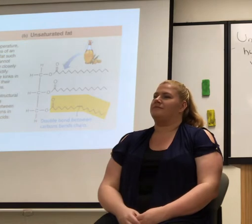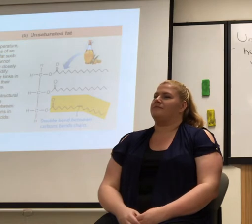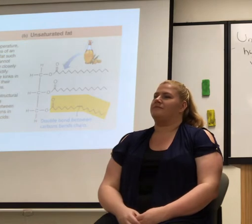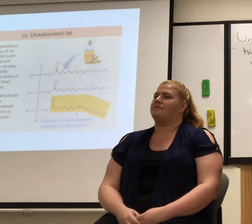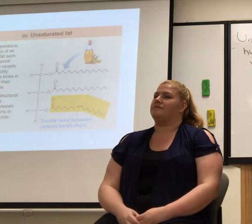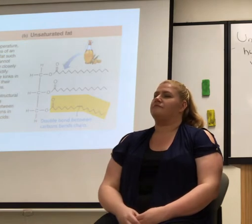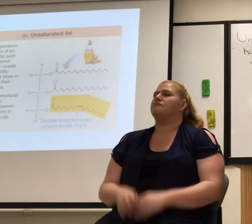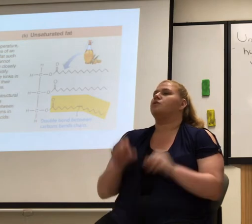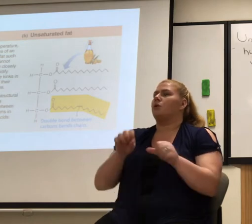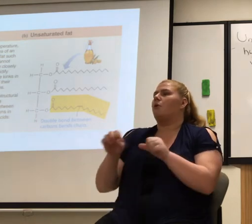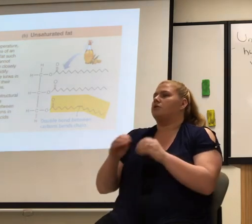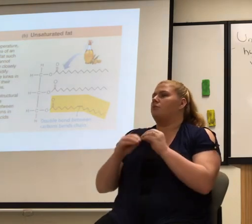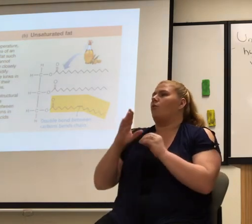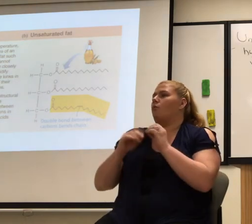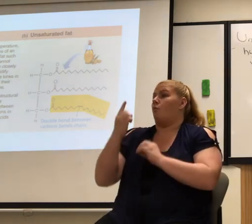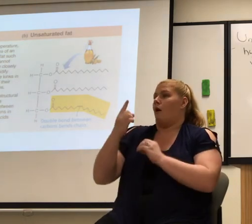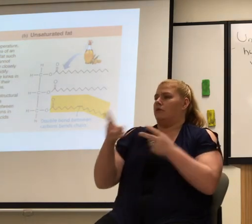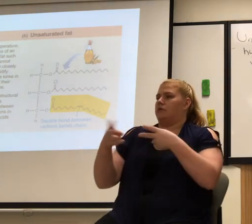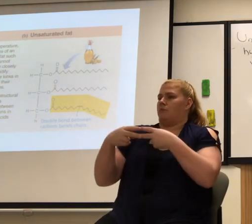in the chain.